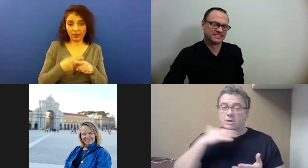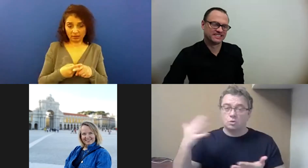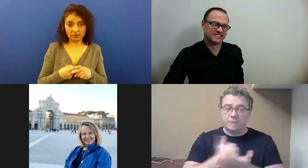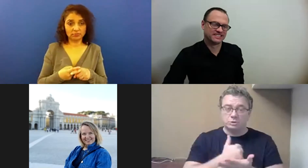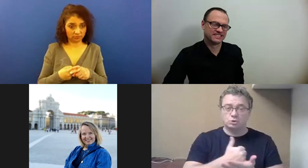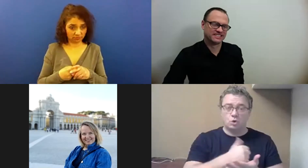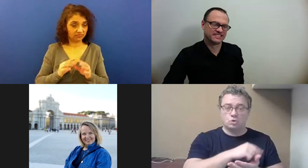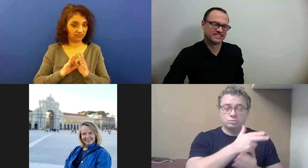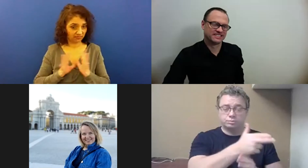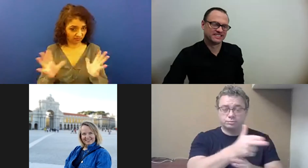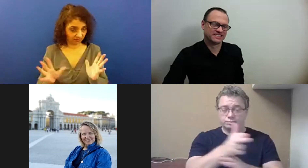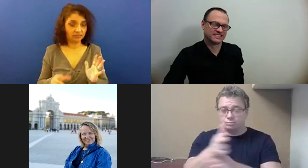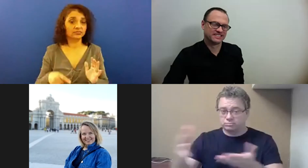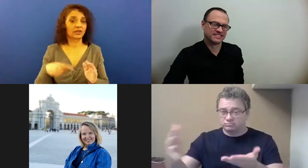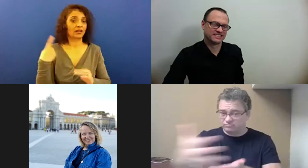it